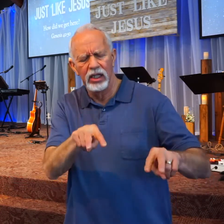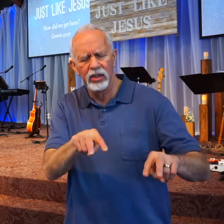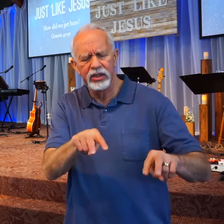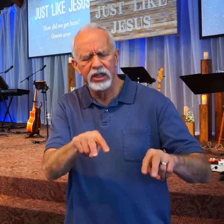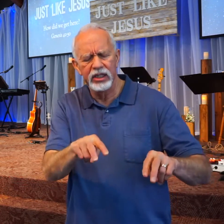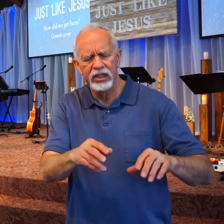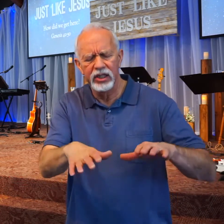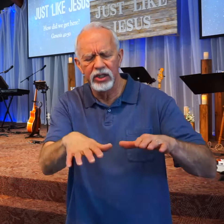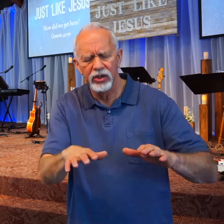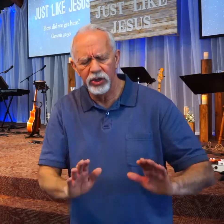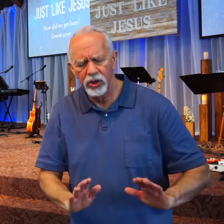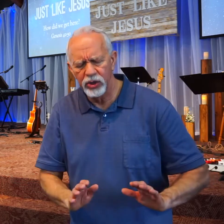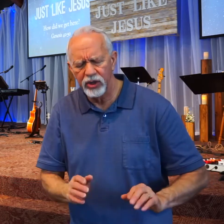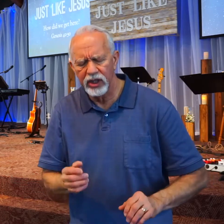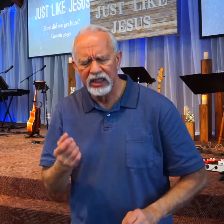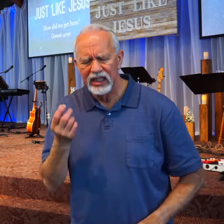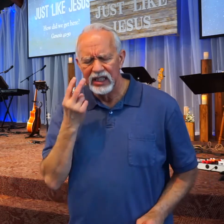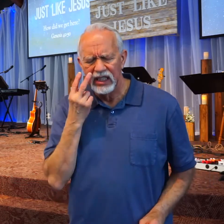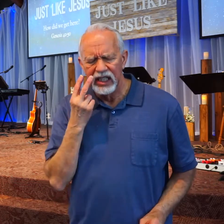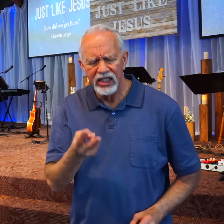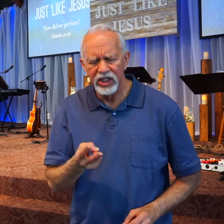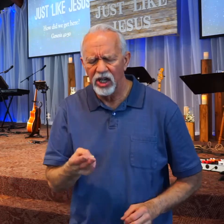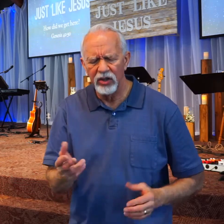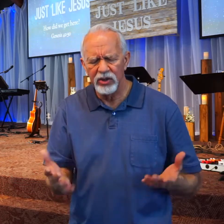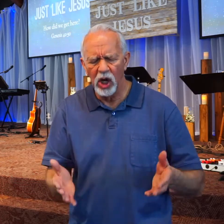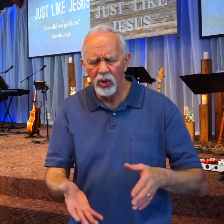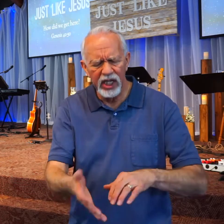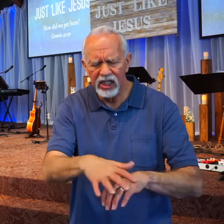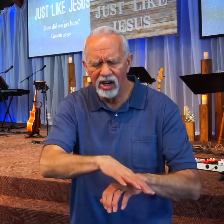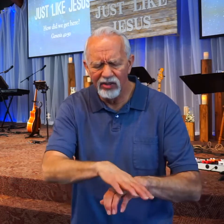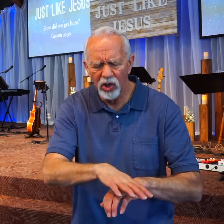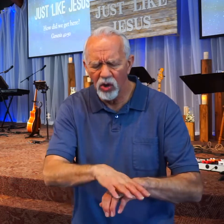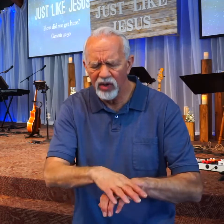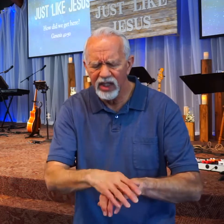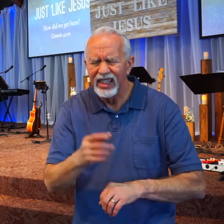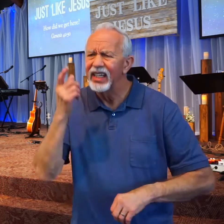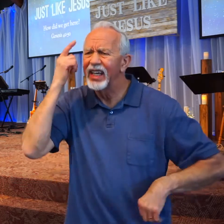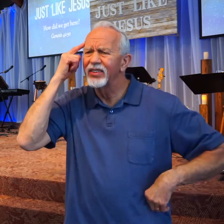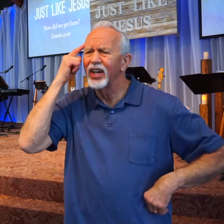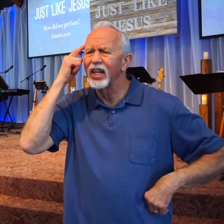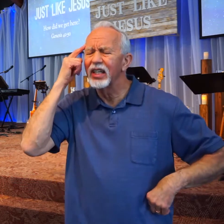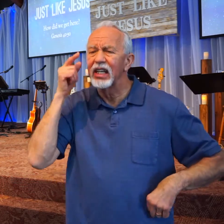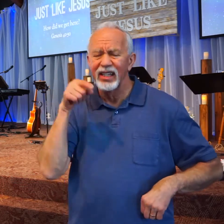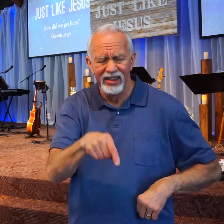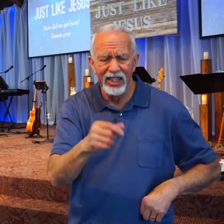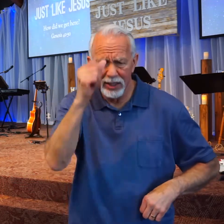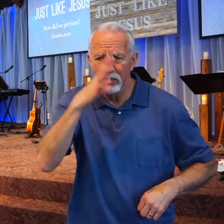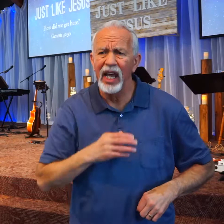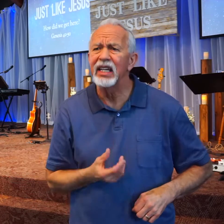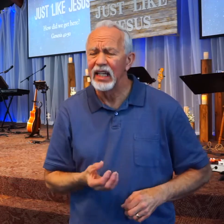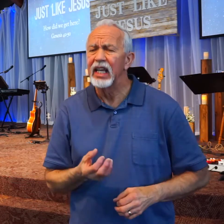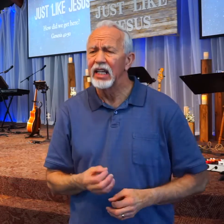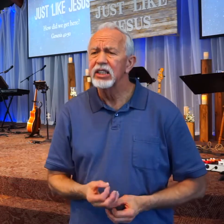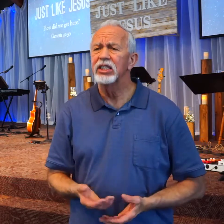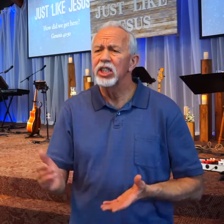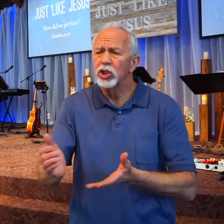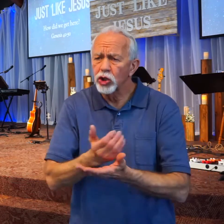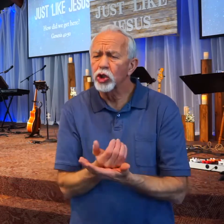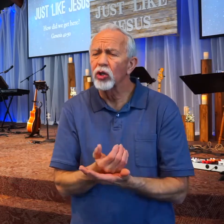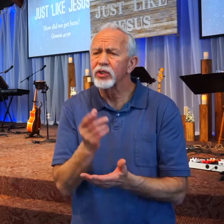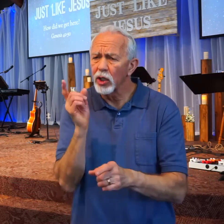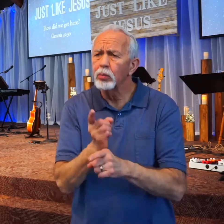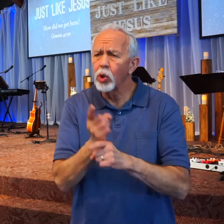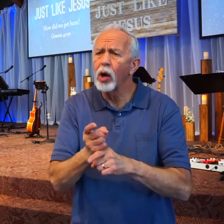lid was already placed on top, and he thought, you know, this man deserves a proper burial.